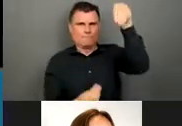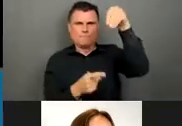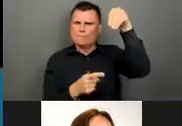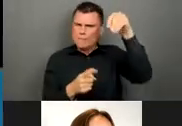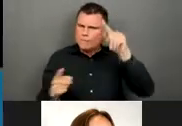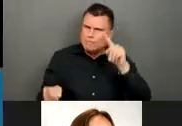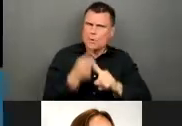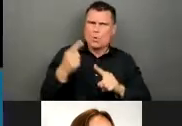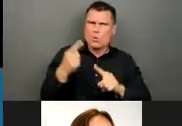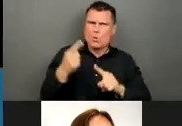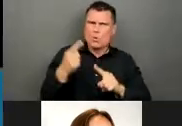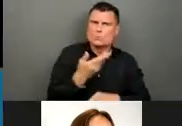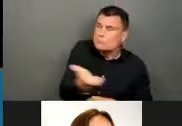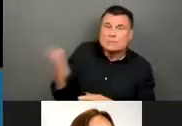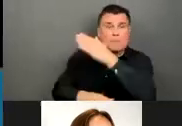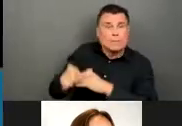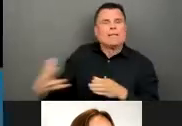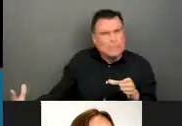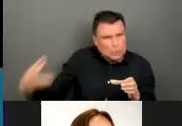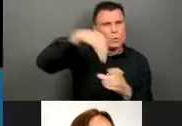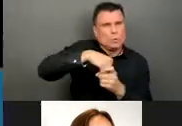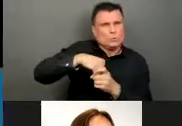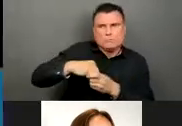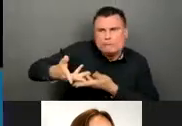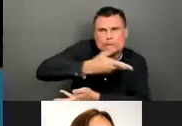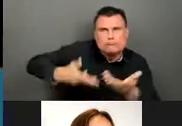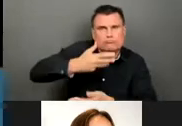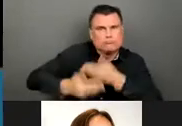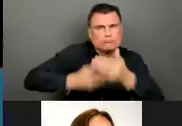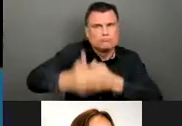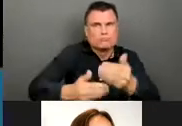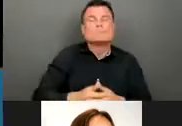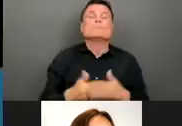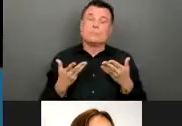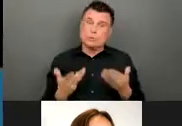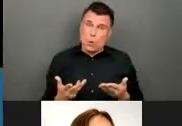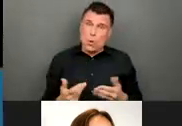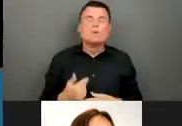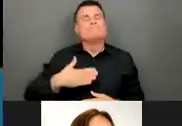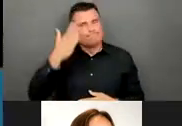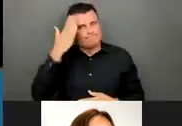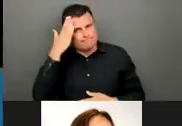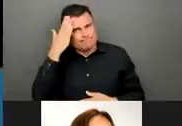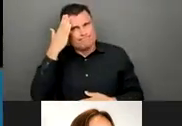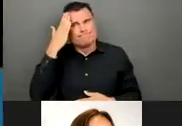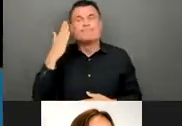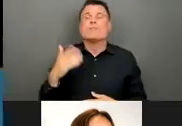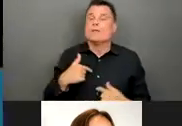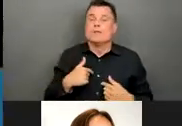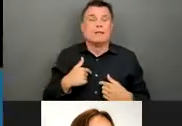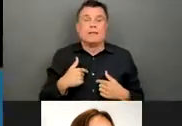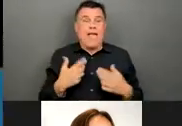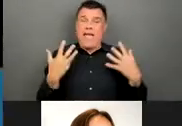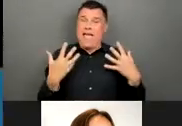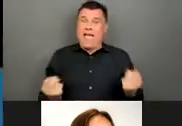And we do so from a position of humility, knowing well that we don't have all the answers, which is